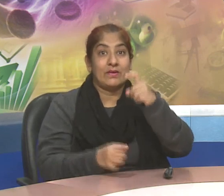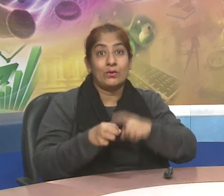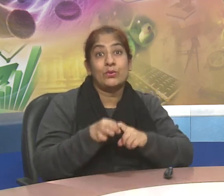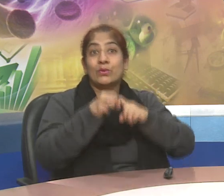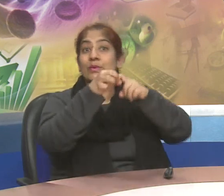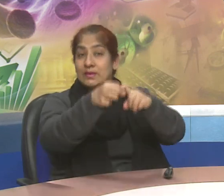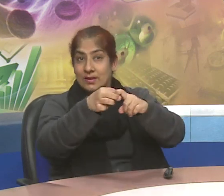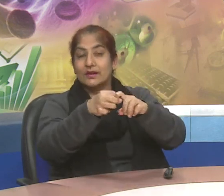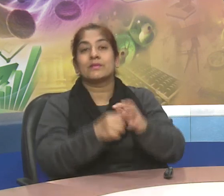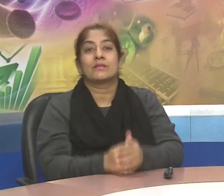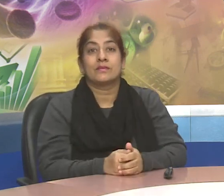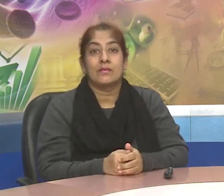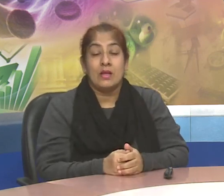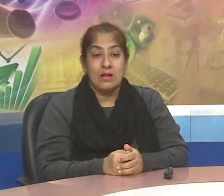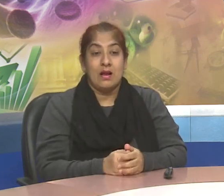Question 27.